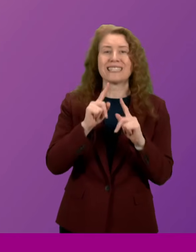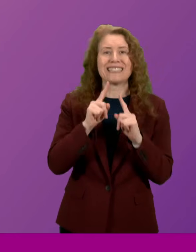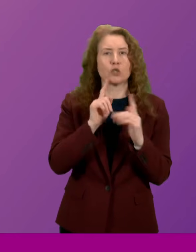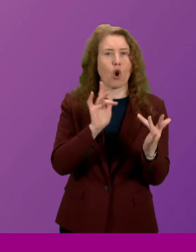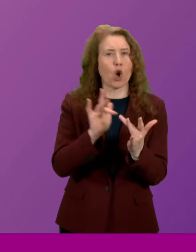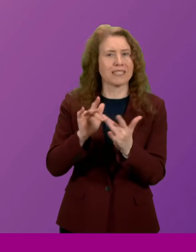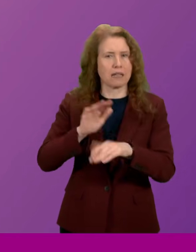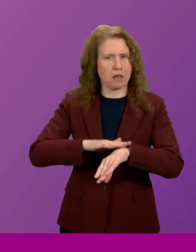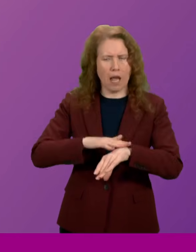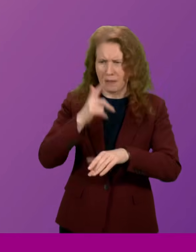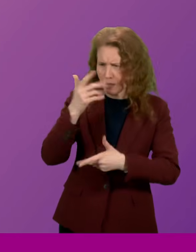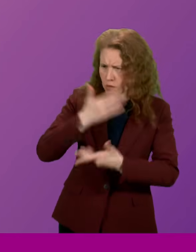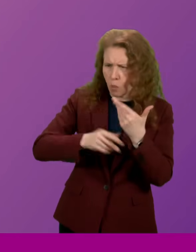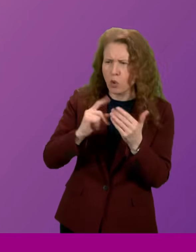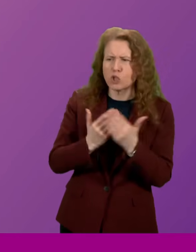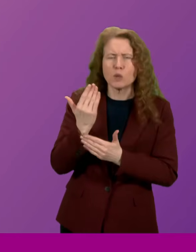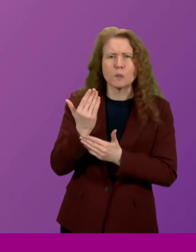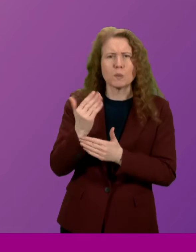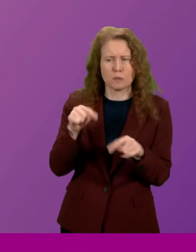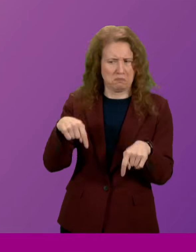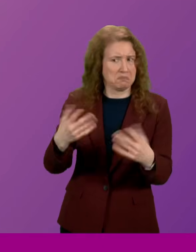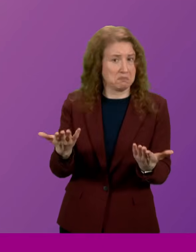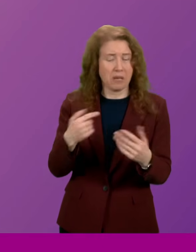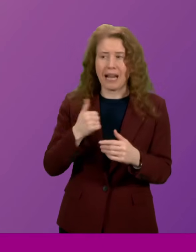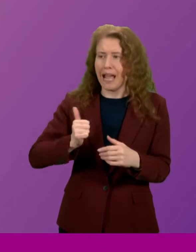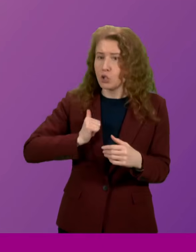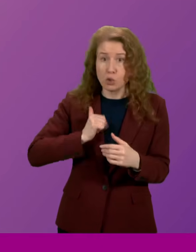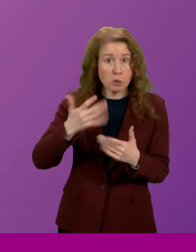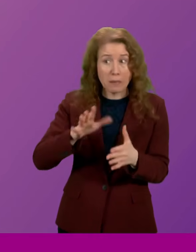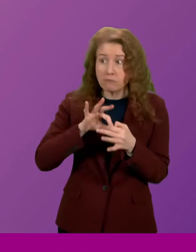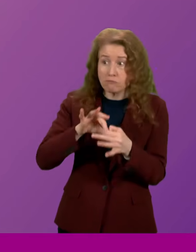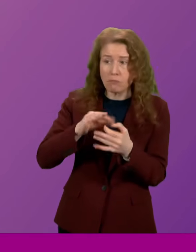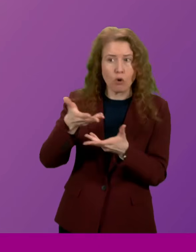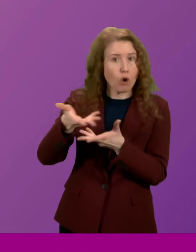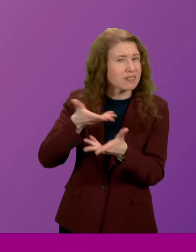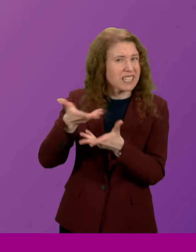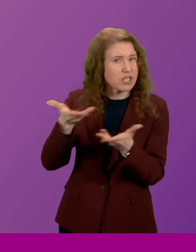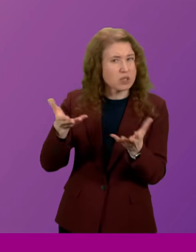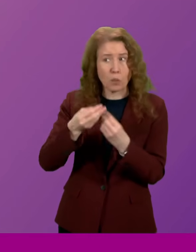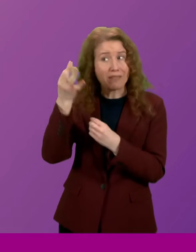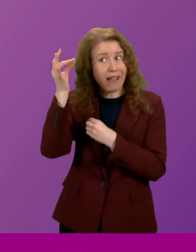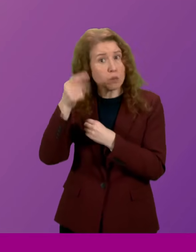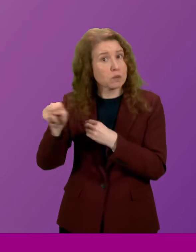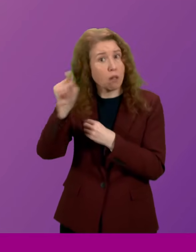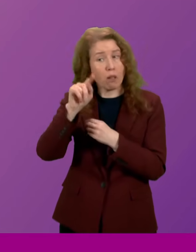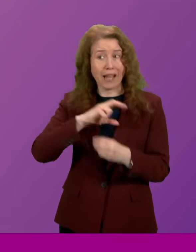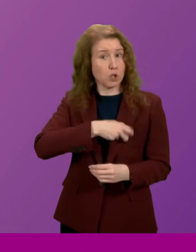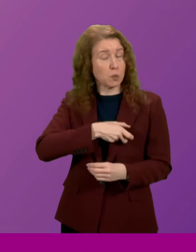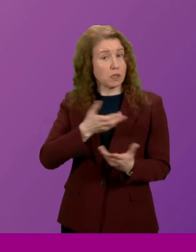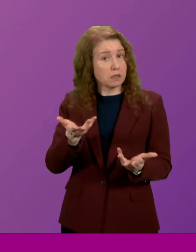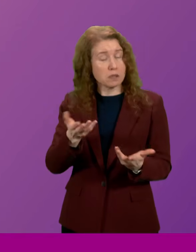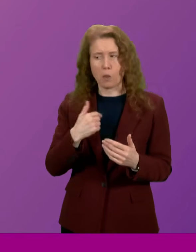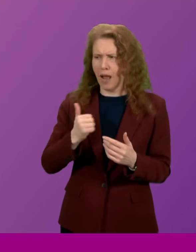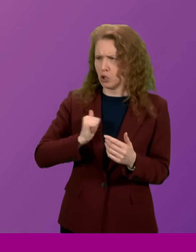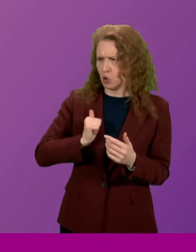Can the First Minister tell us what's new about this plan? And I assume there was engagement and consultation with the councils and unions, so